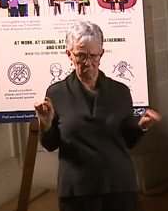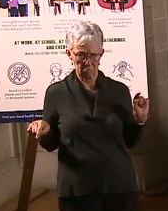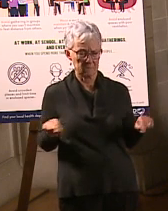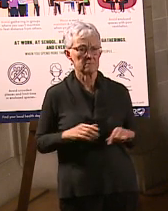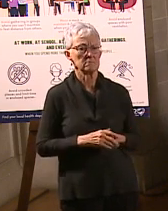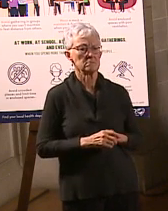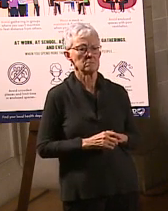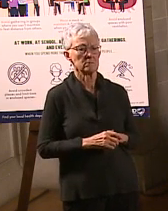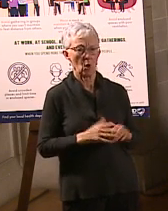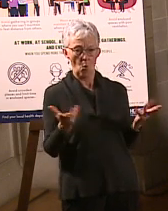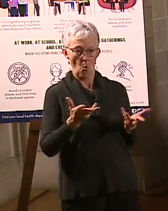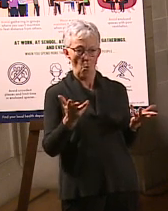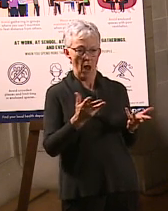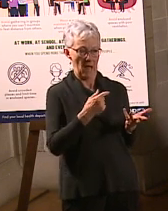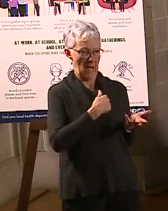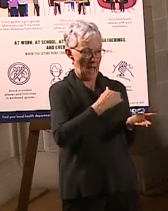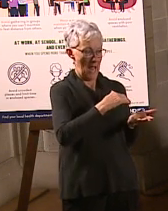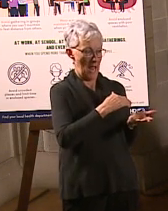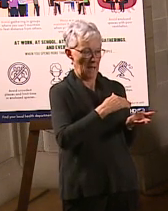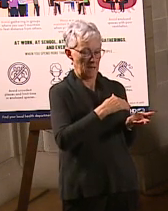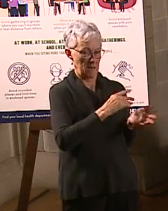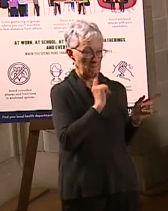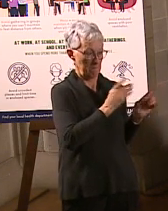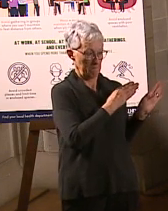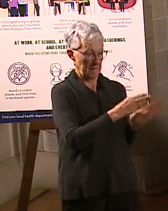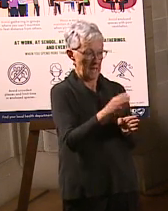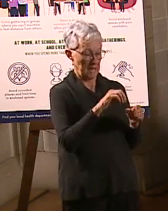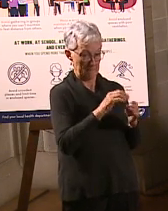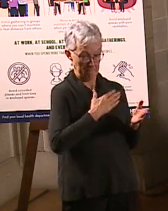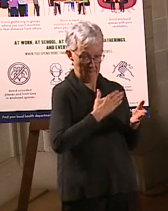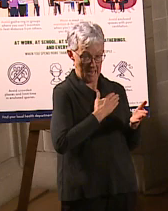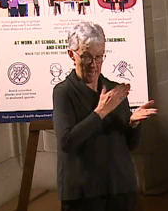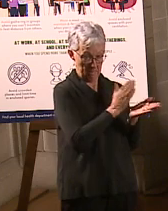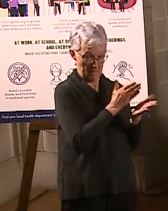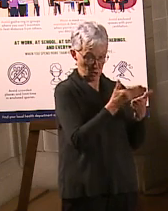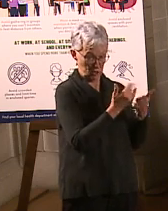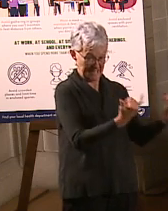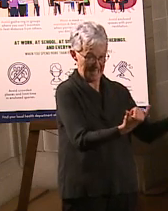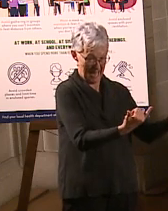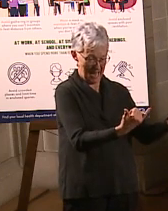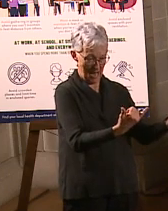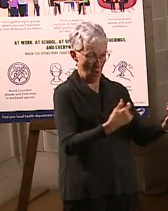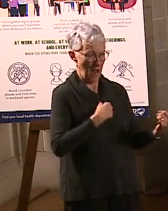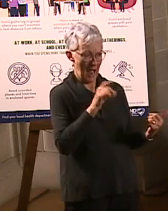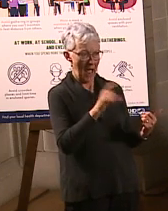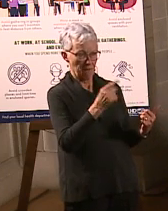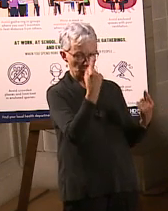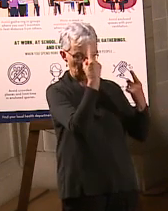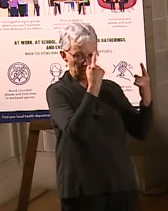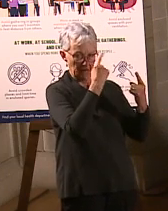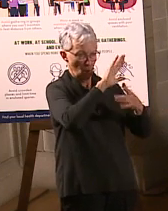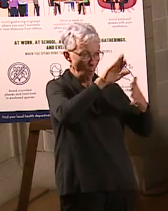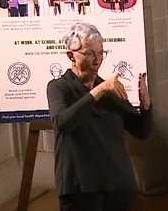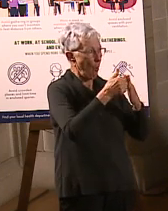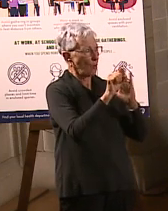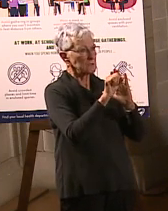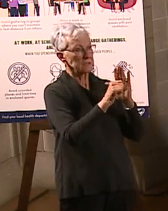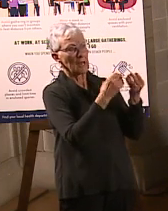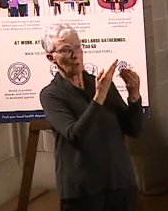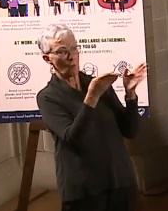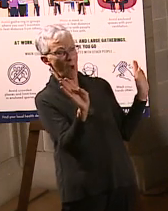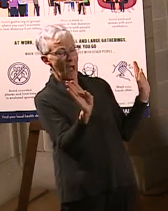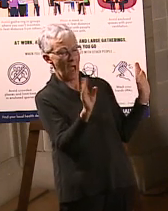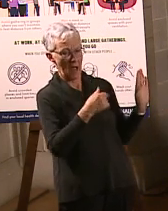is, again, we're trying to balance off all the different needs of the state. So I set aside $2 million in each of the years